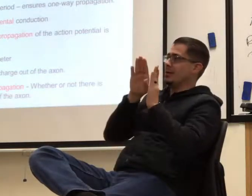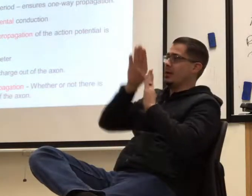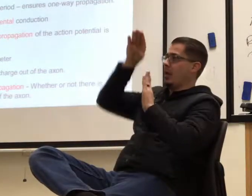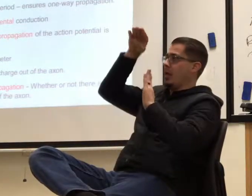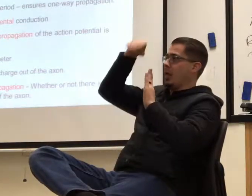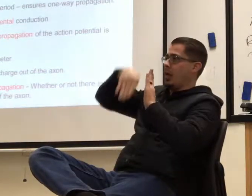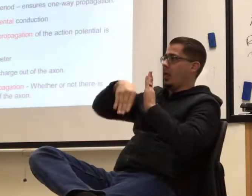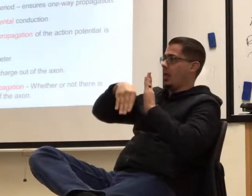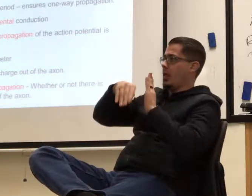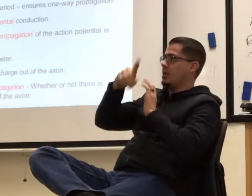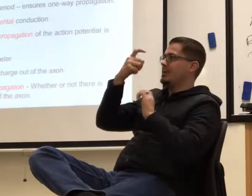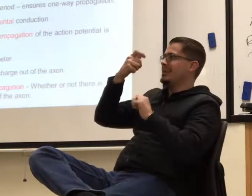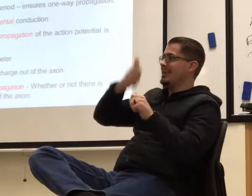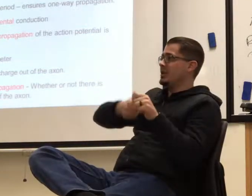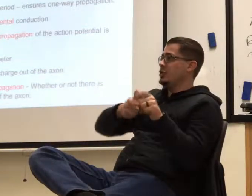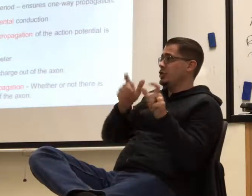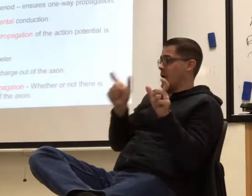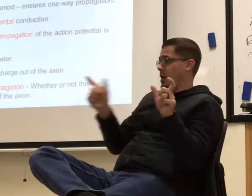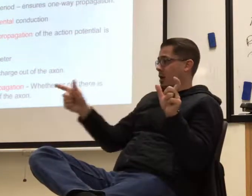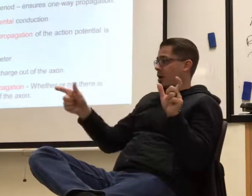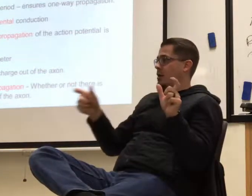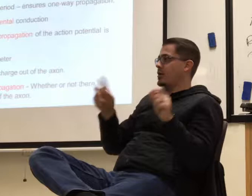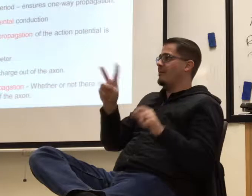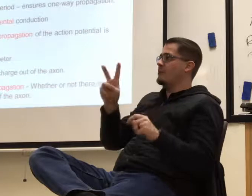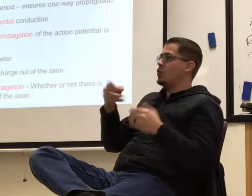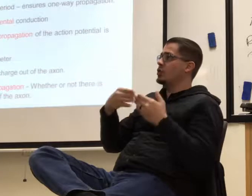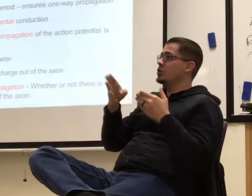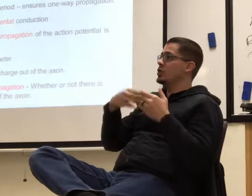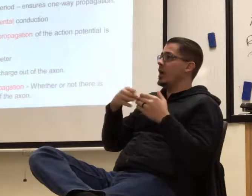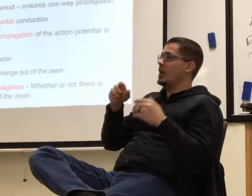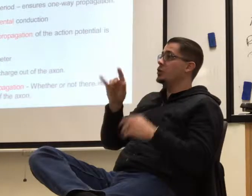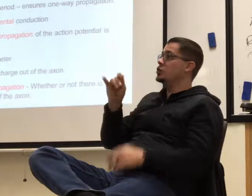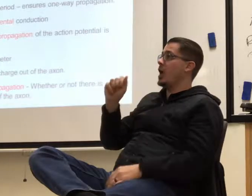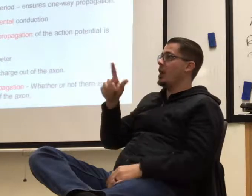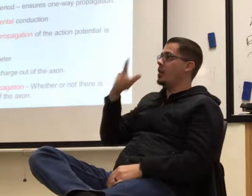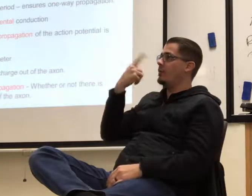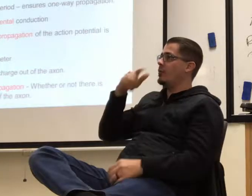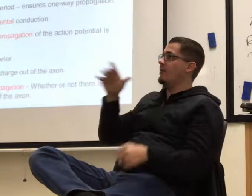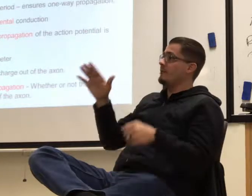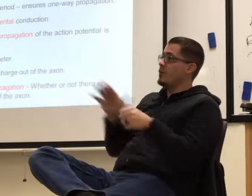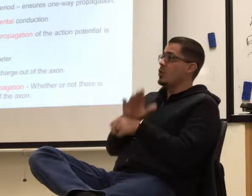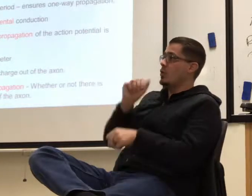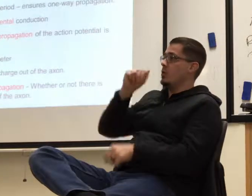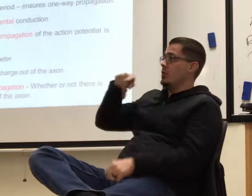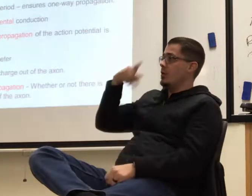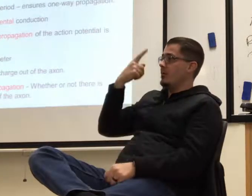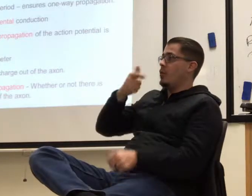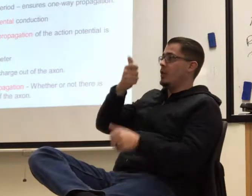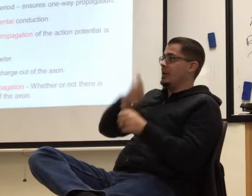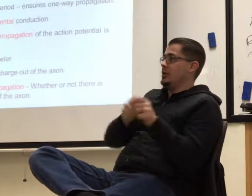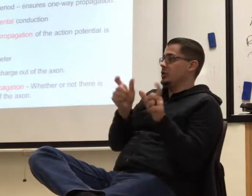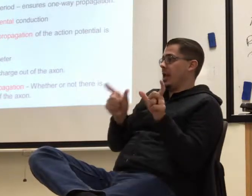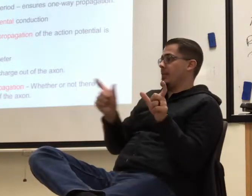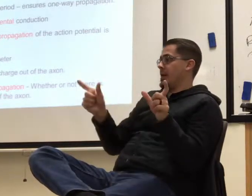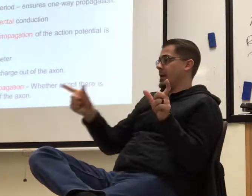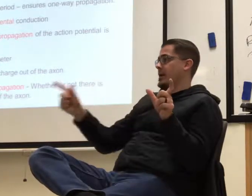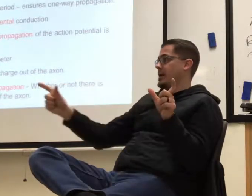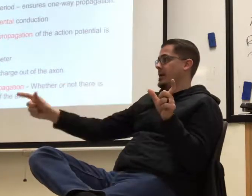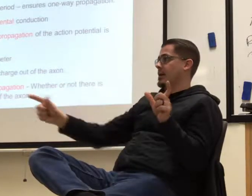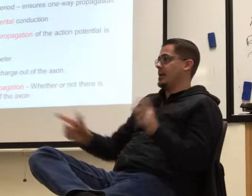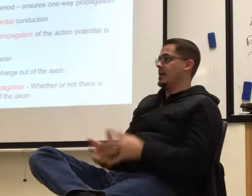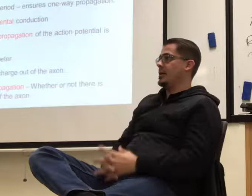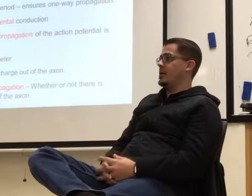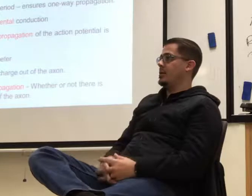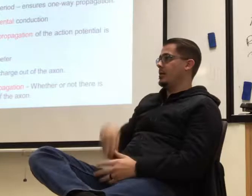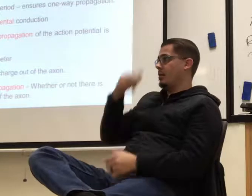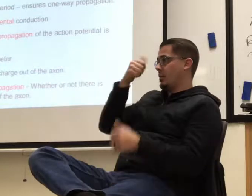channels that you keep turning on to get your full action potential at each segment, okay? Because let's remember,